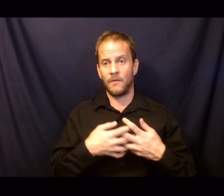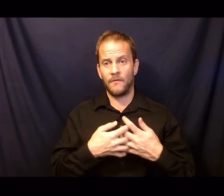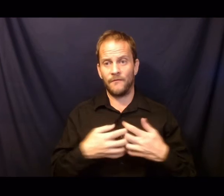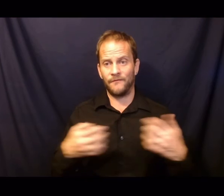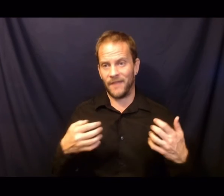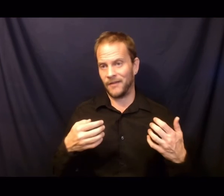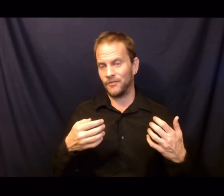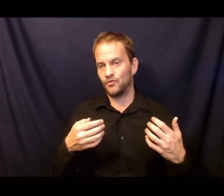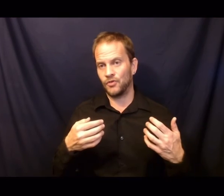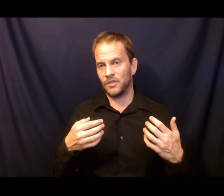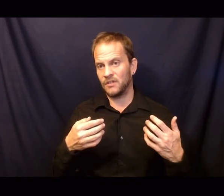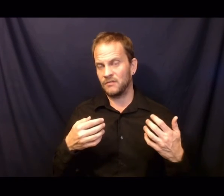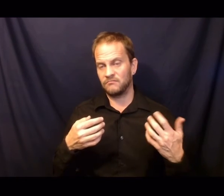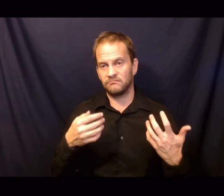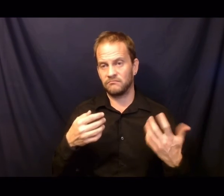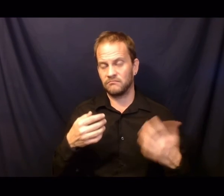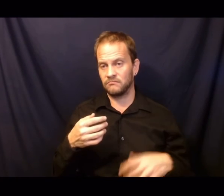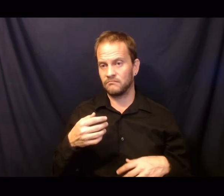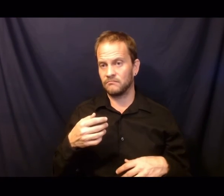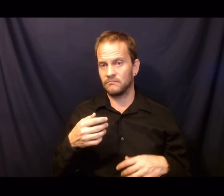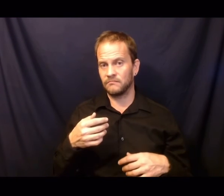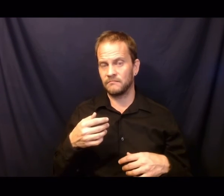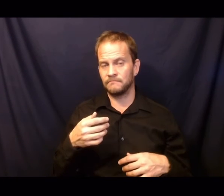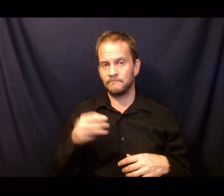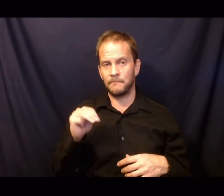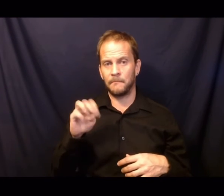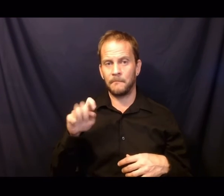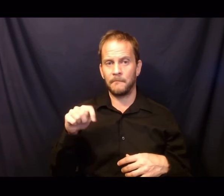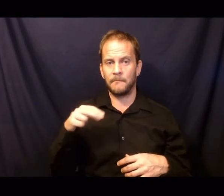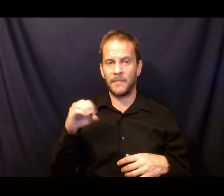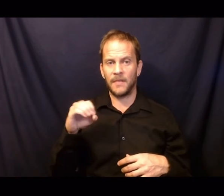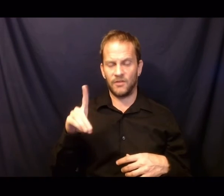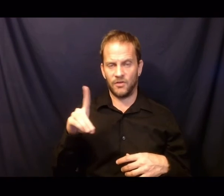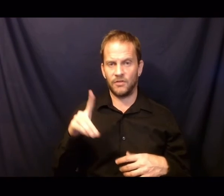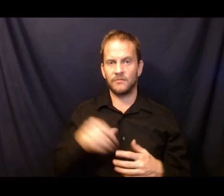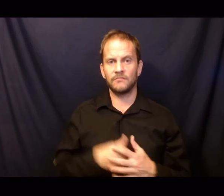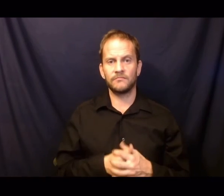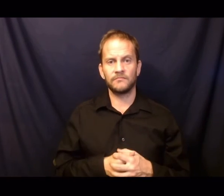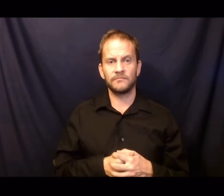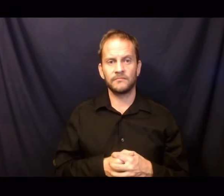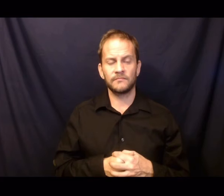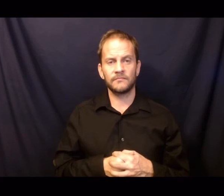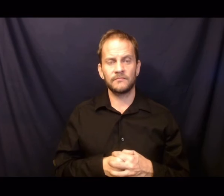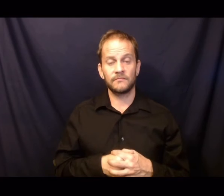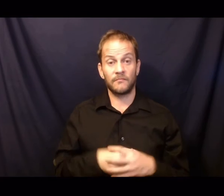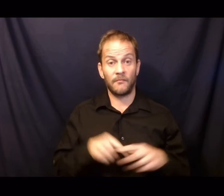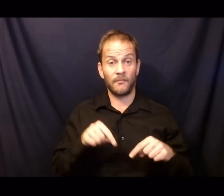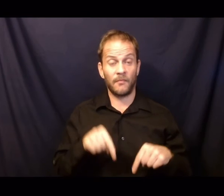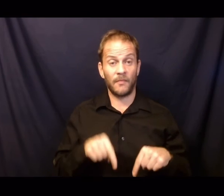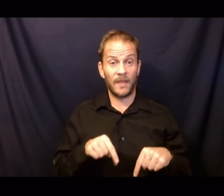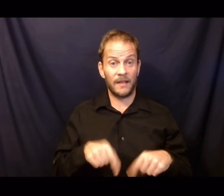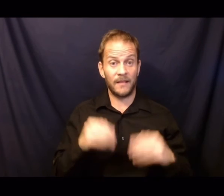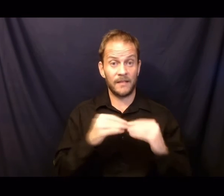that is already familiar to us. So in particular, we want to solve this equation by factoring and by using the zero product